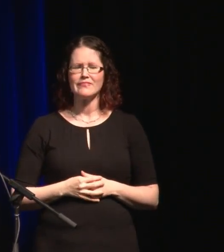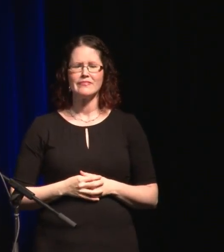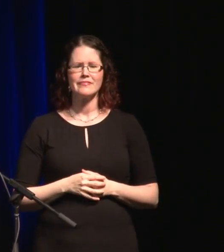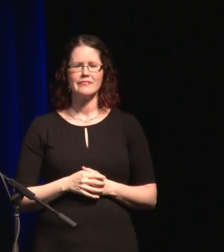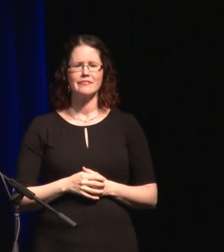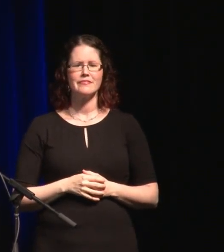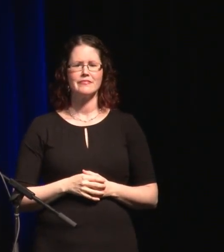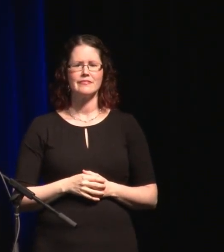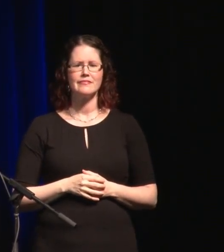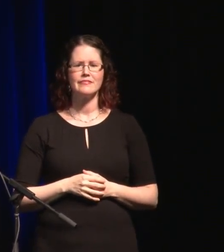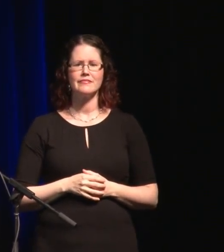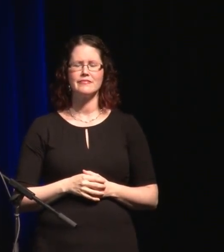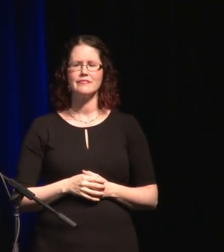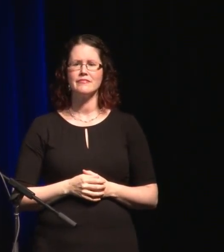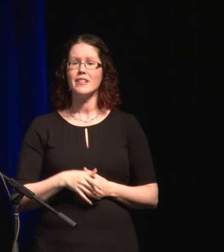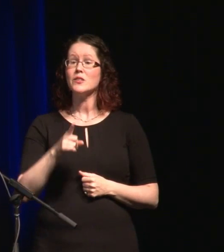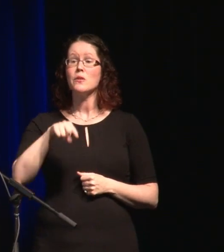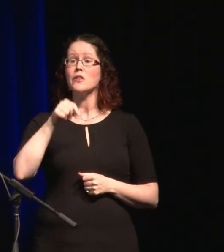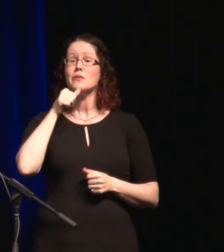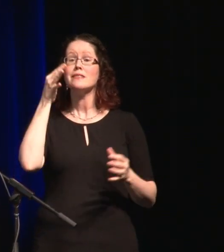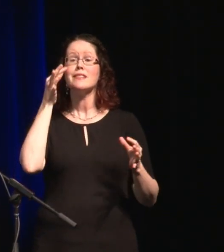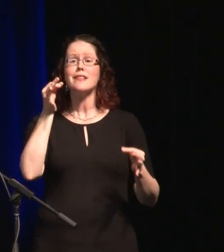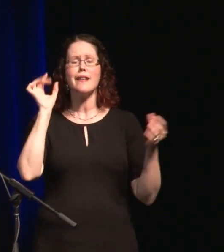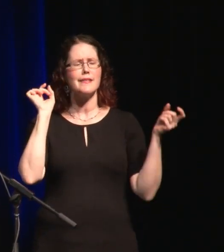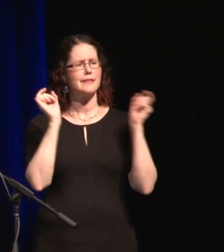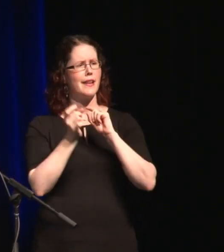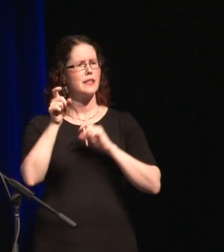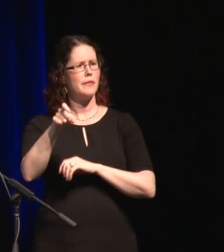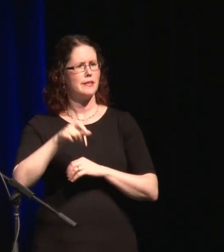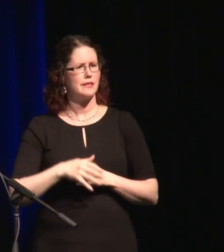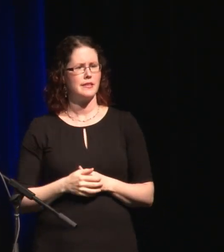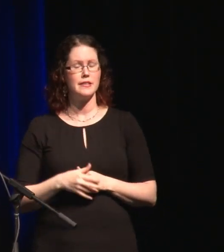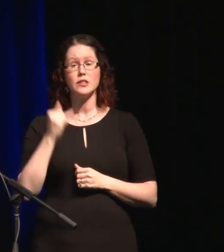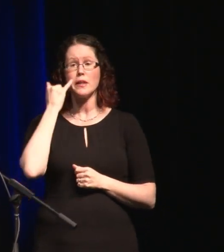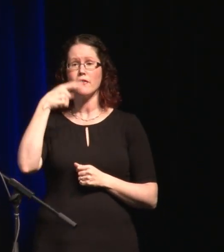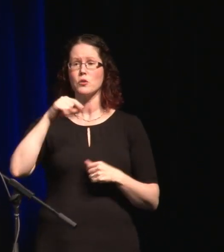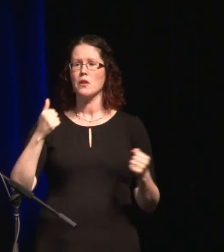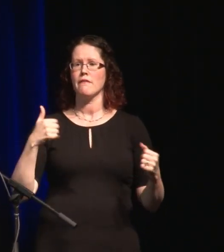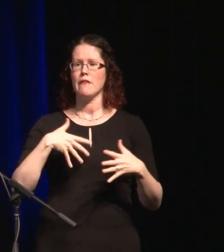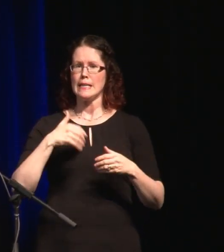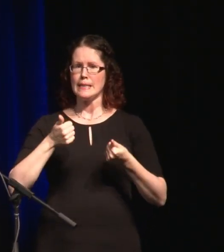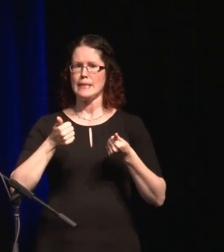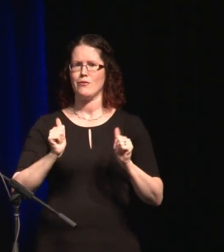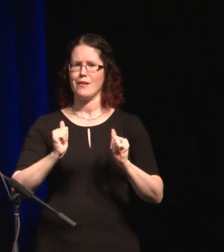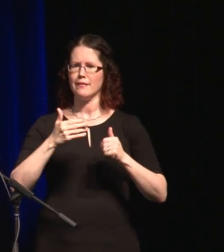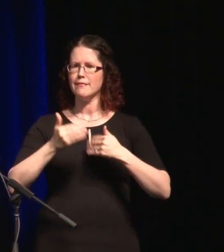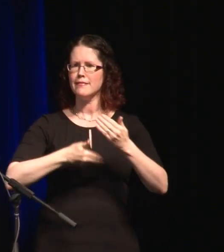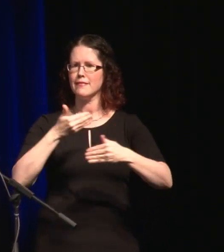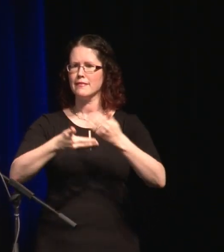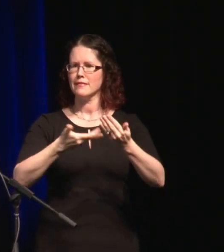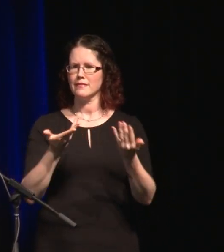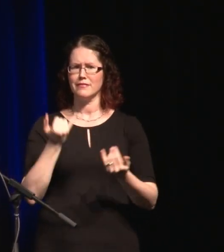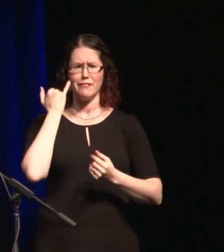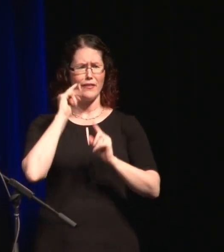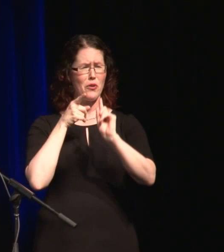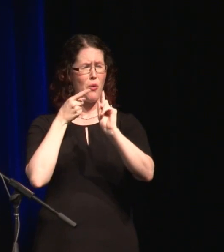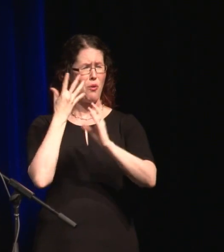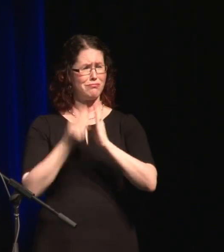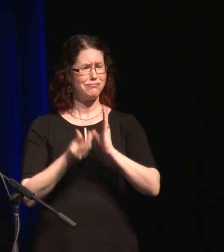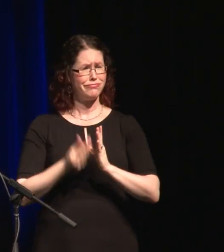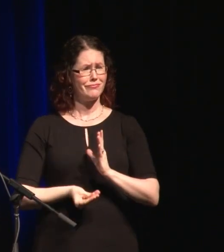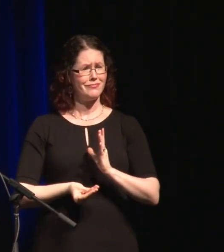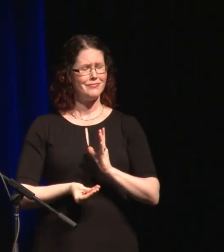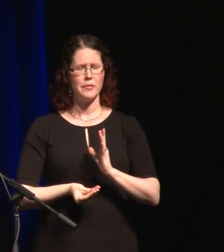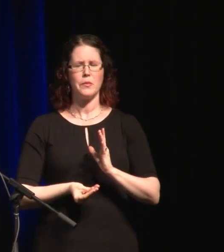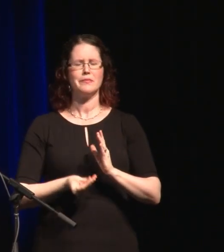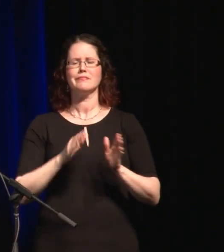you never decided that you needed a change in your life? What if you were too afraid to take the next step? What if you didn't have any goals in life? Well, it's time to